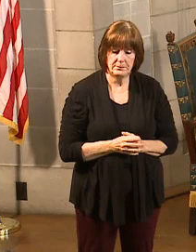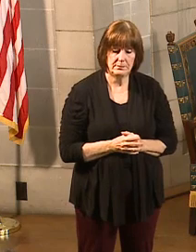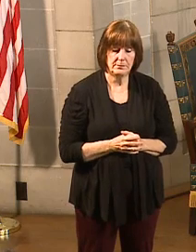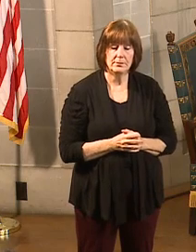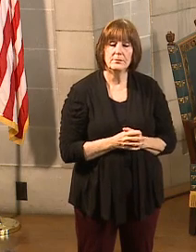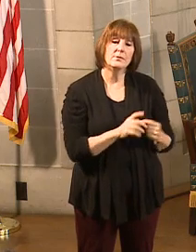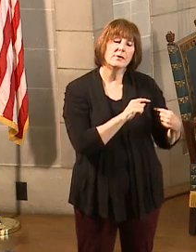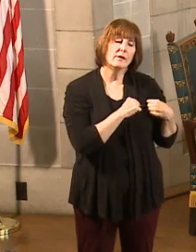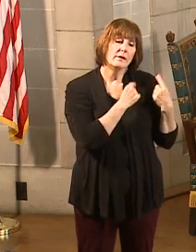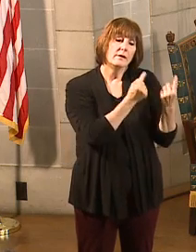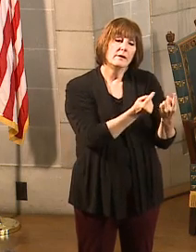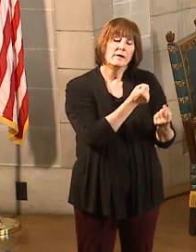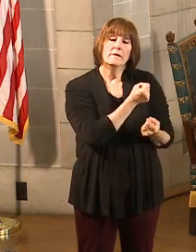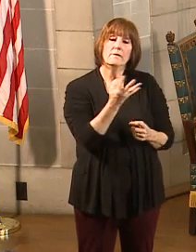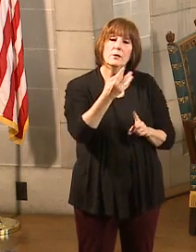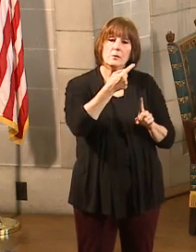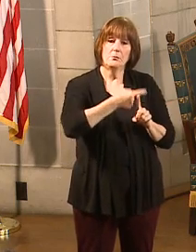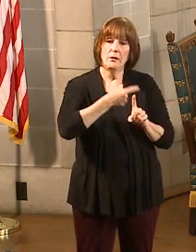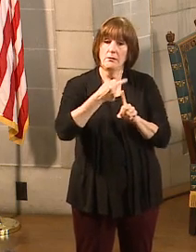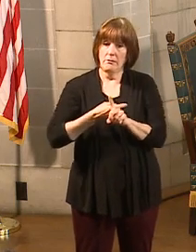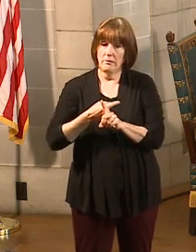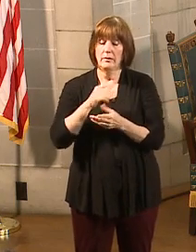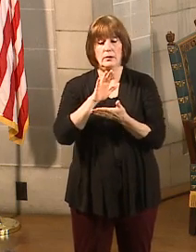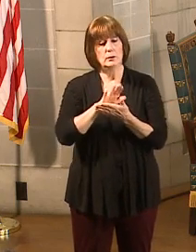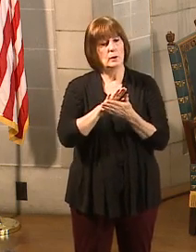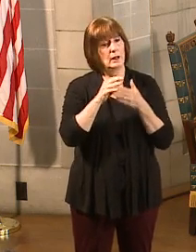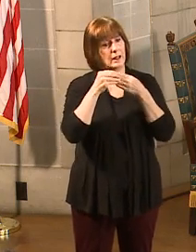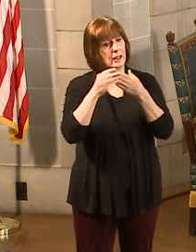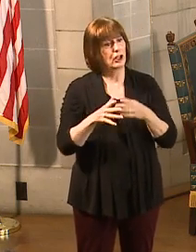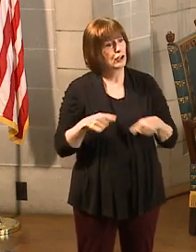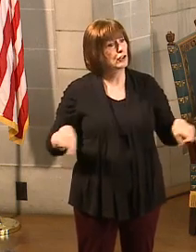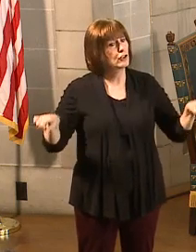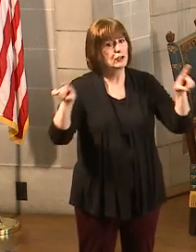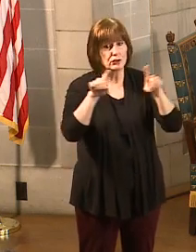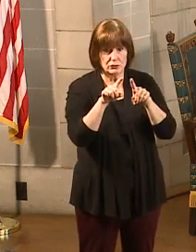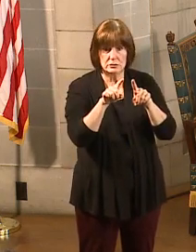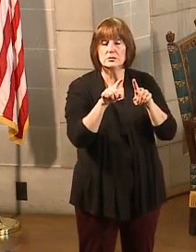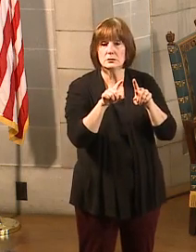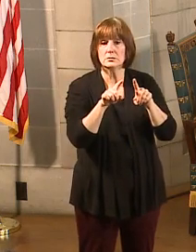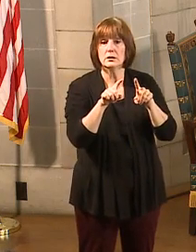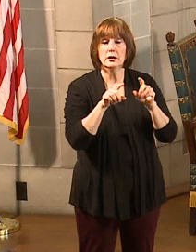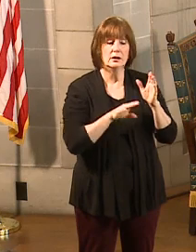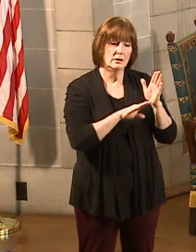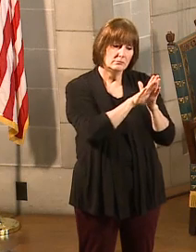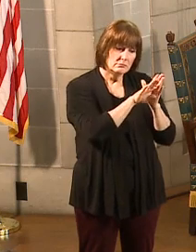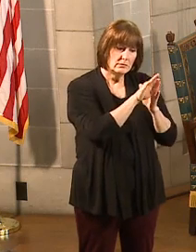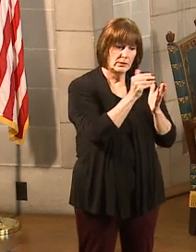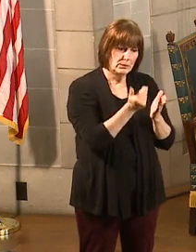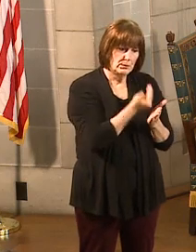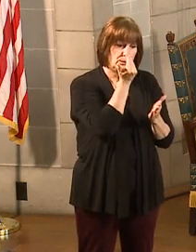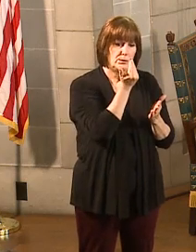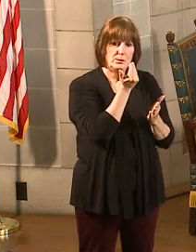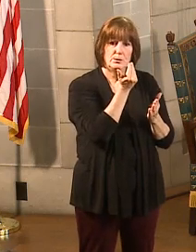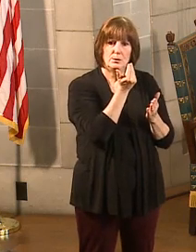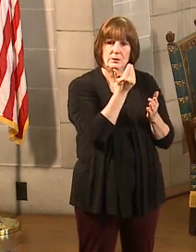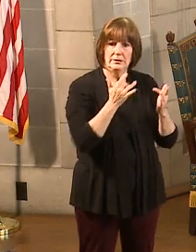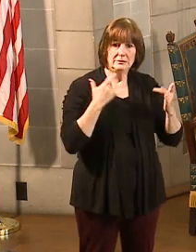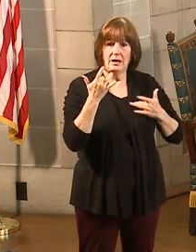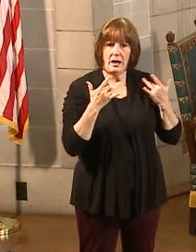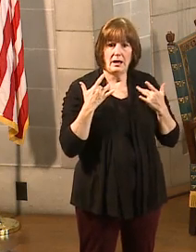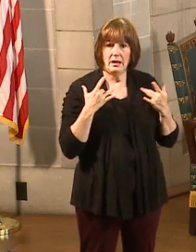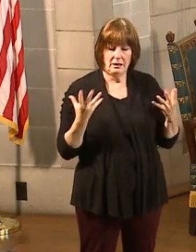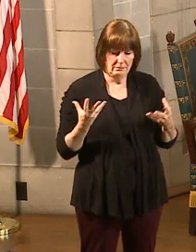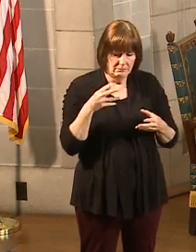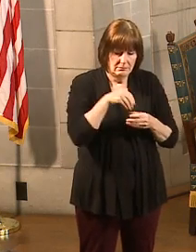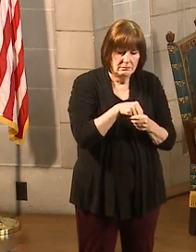Over the course of the past few months, our school leaders have had the opportunity to create new and exciting engagements between local